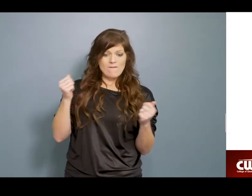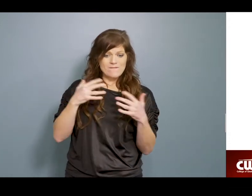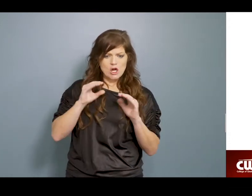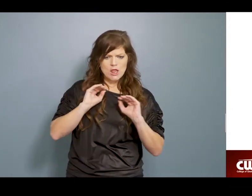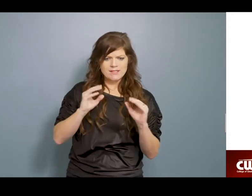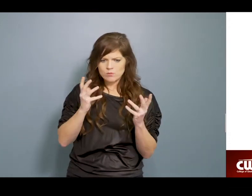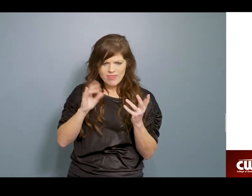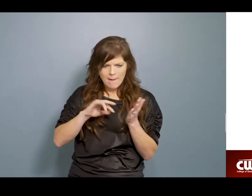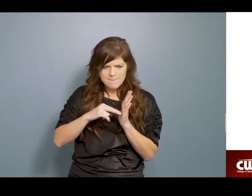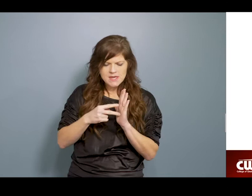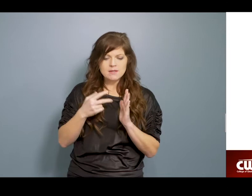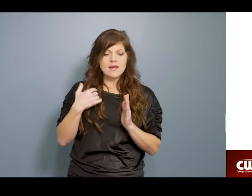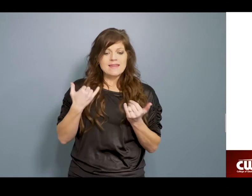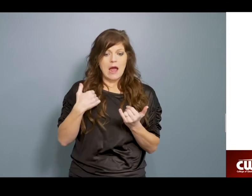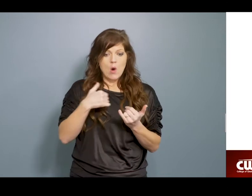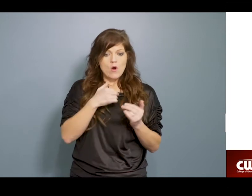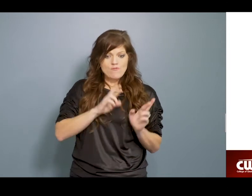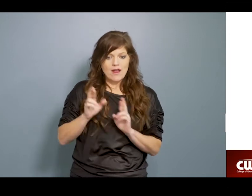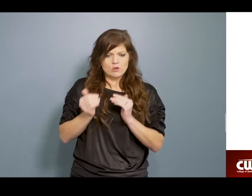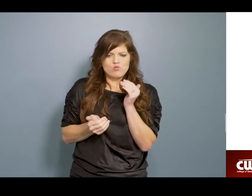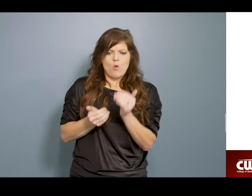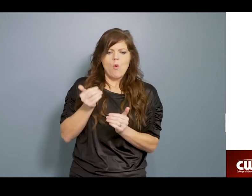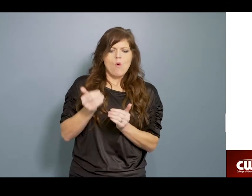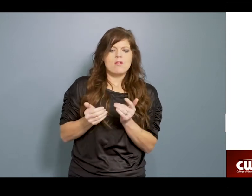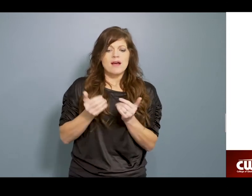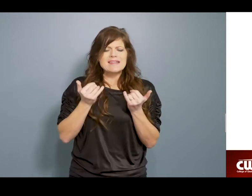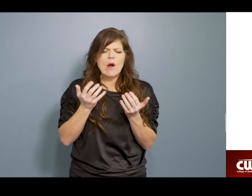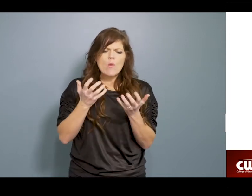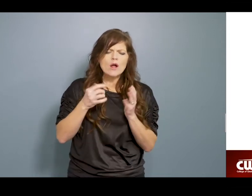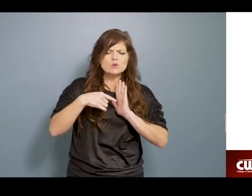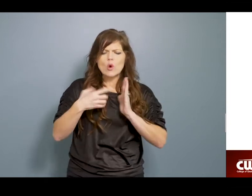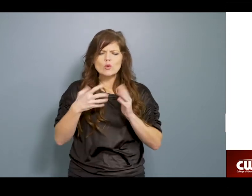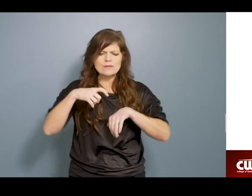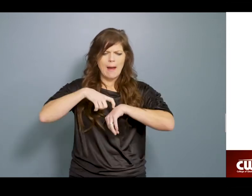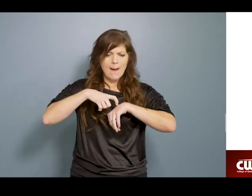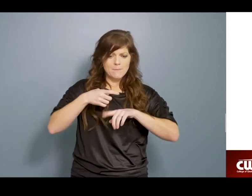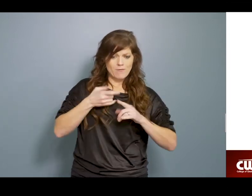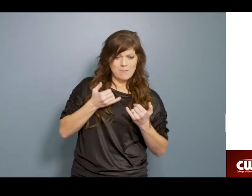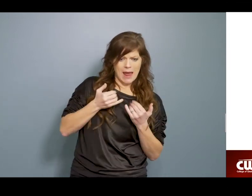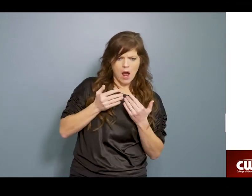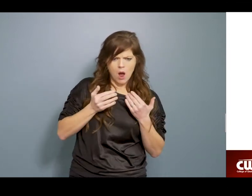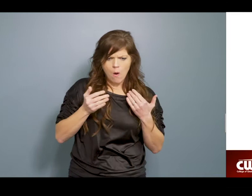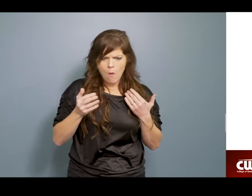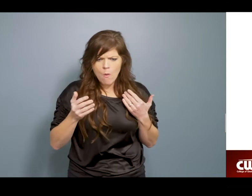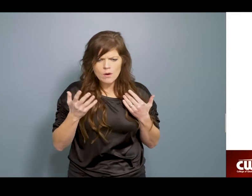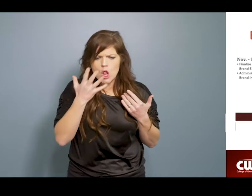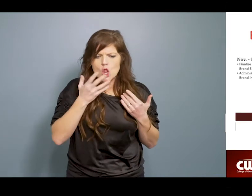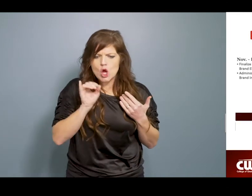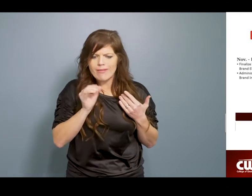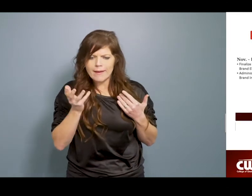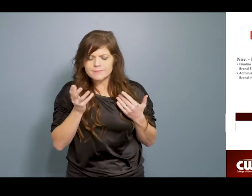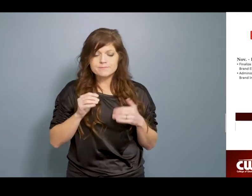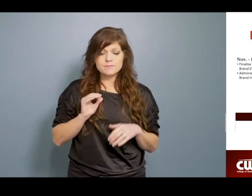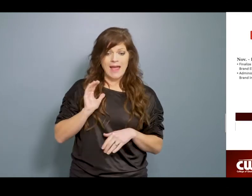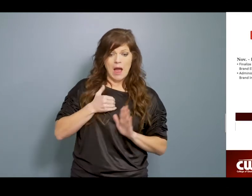roll. So let's just get you into a timeline here quickly as we're kind of moving past the top of the hour. So brand